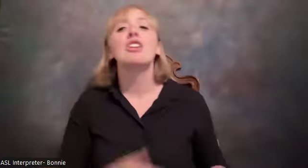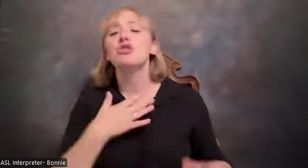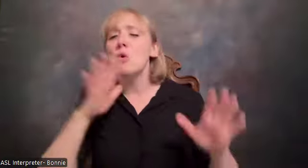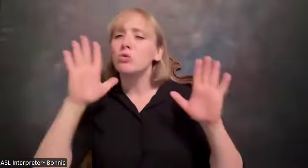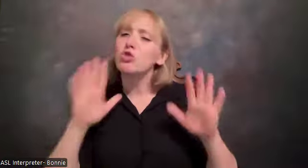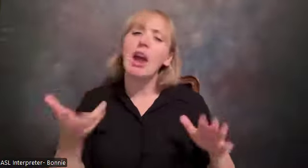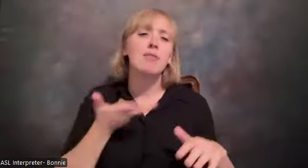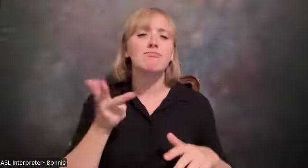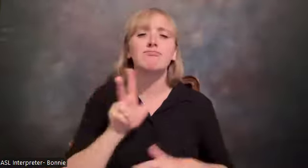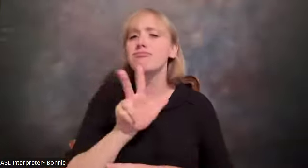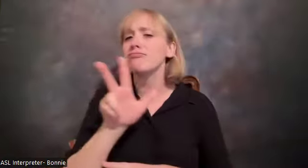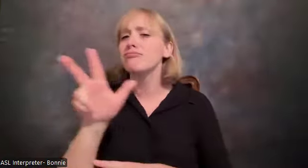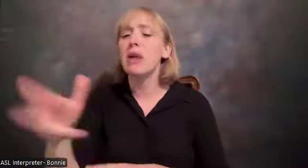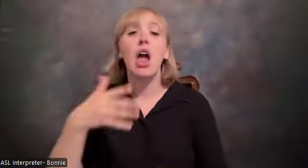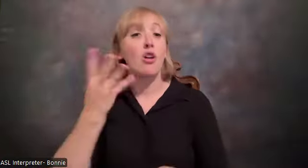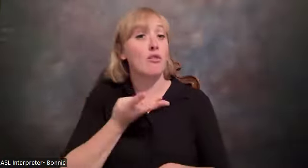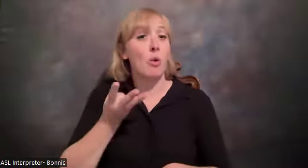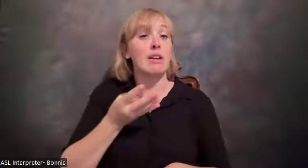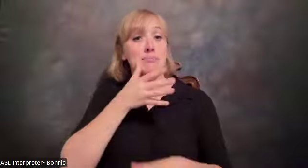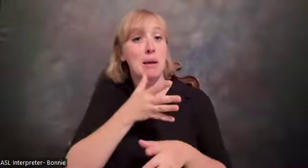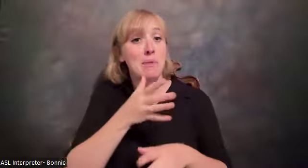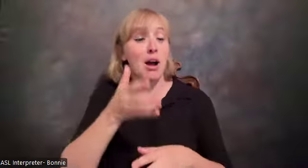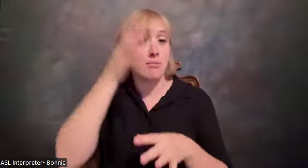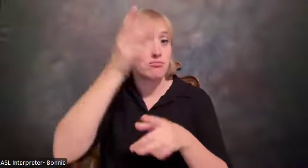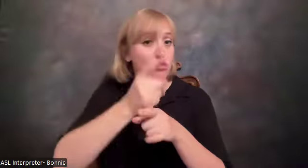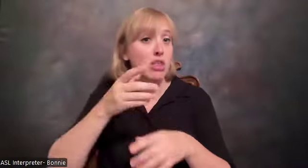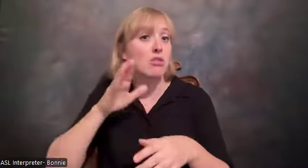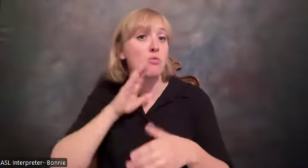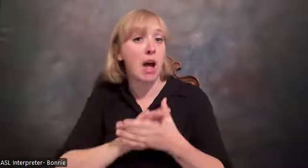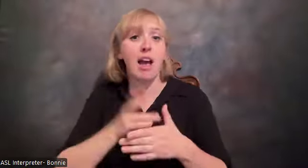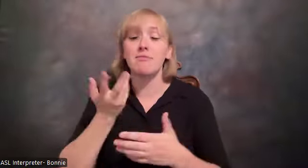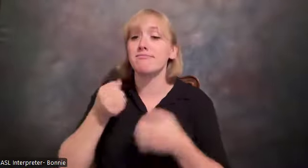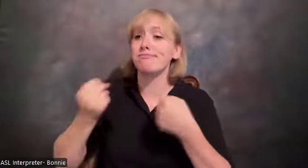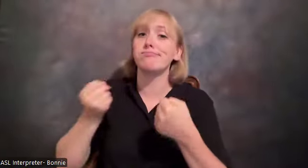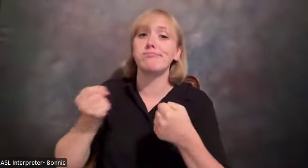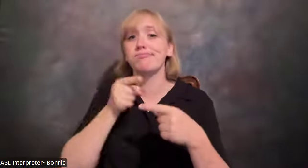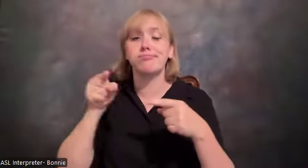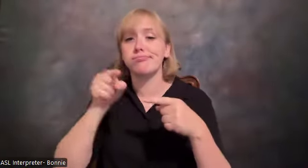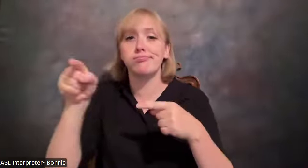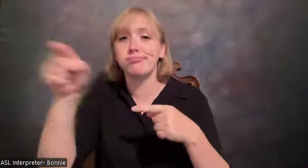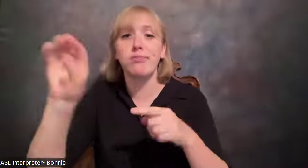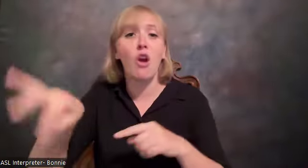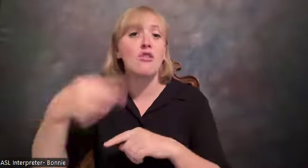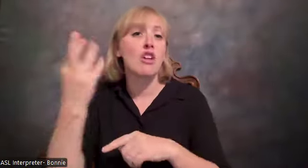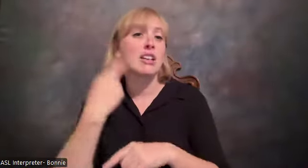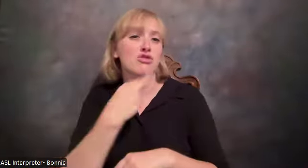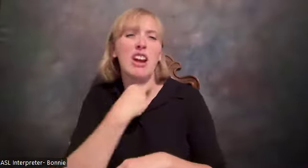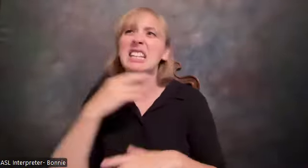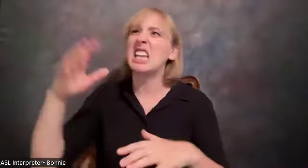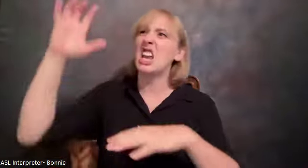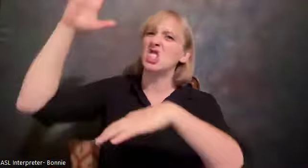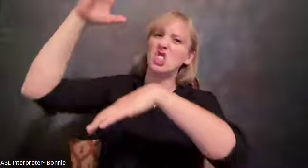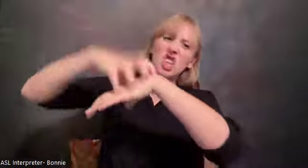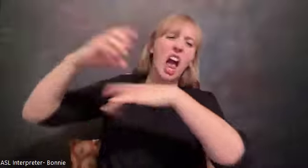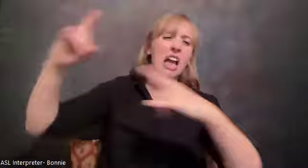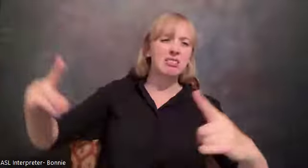kids. I drove, my mother, my brother, and his wife. Off we go 5 kilometers down from where we're at. And indeed, we pull up this 1,000-year-old castle. And